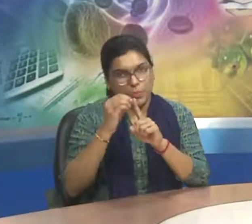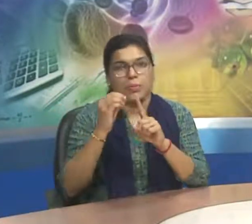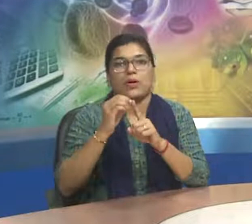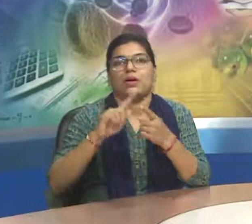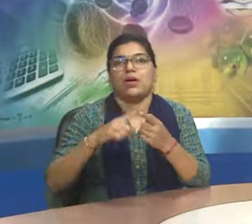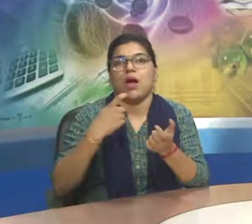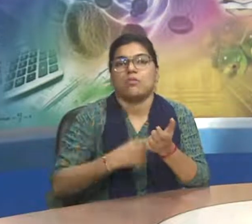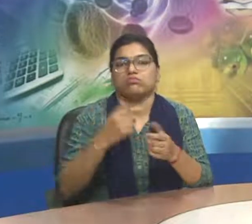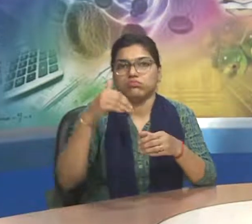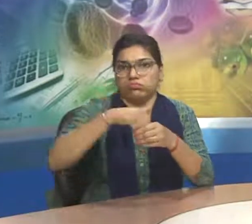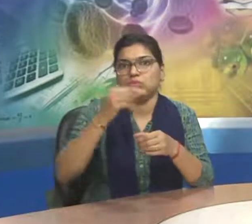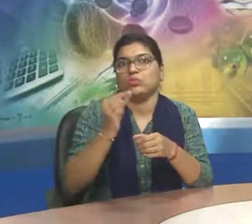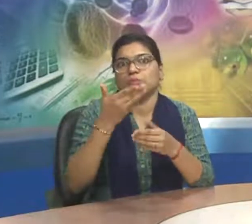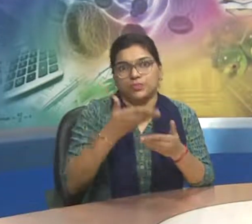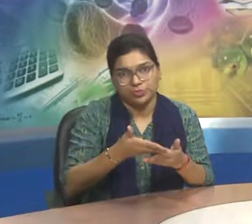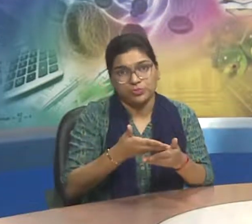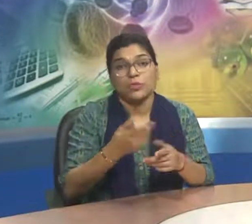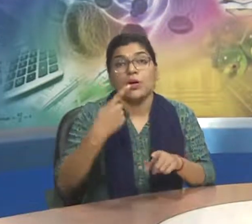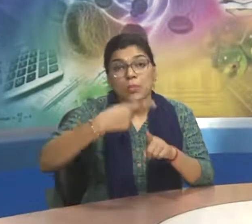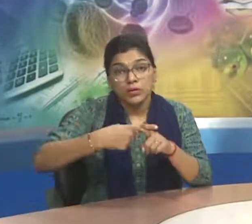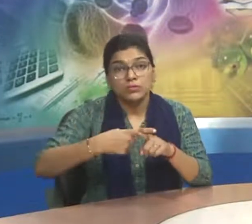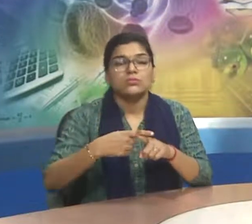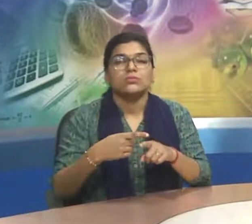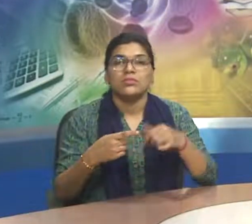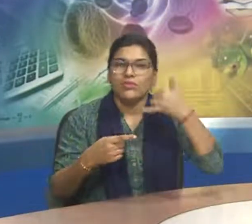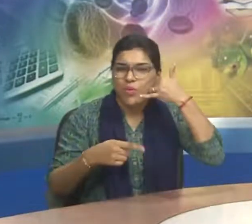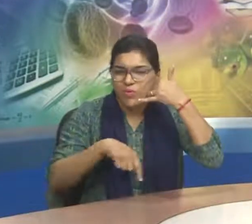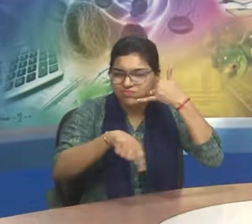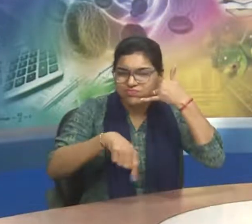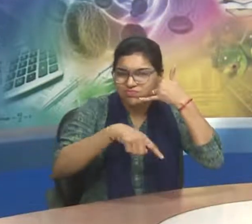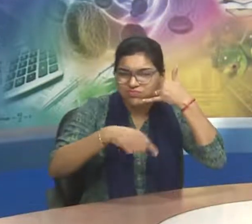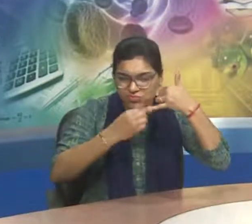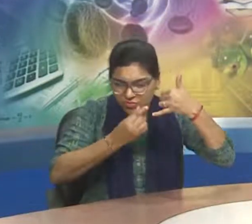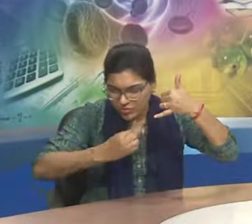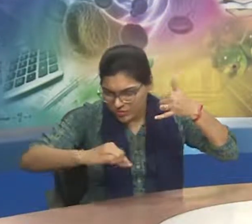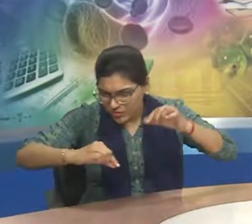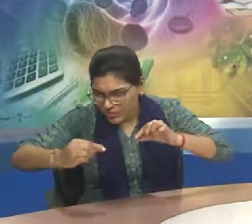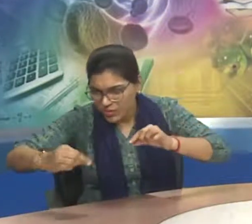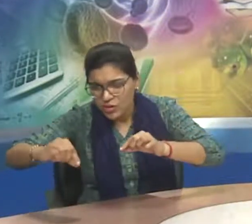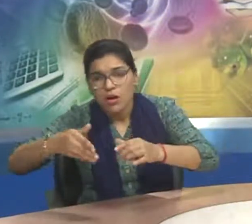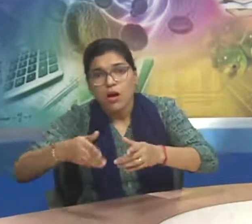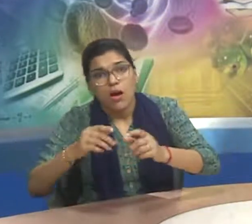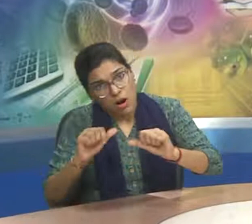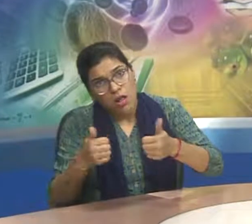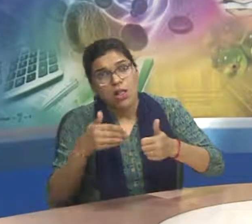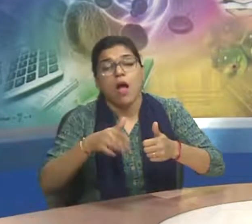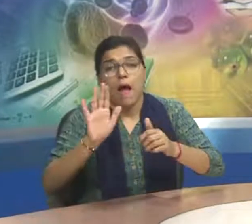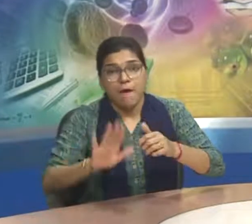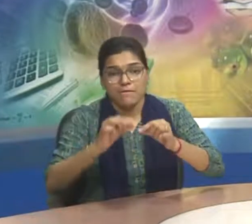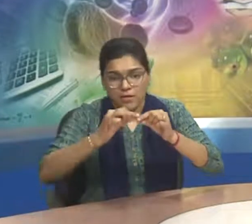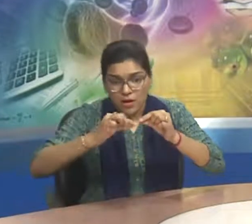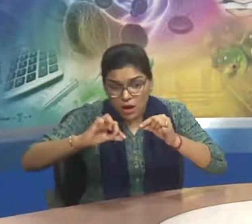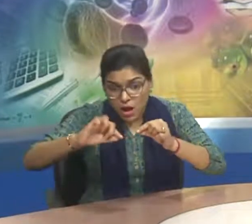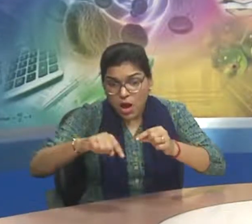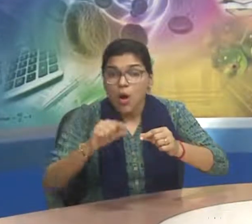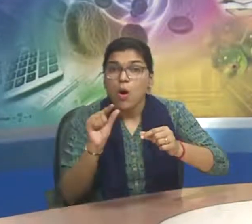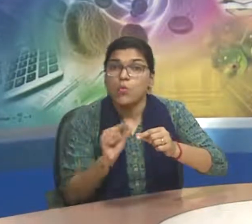you must have seen the red thread inside the wire.